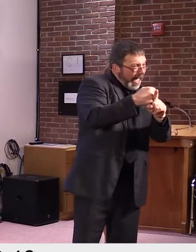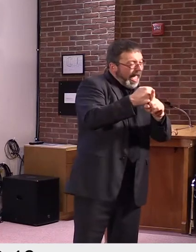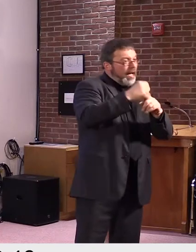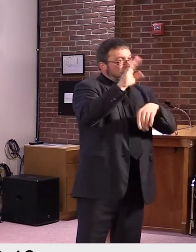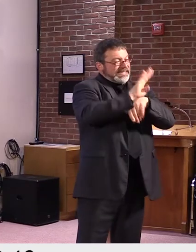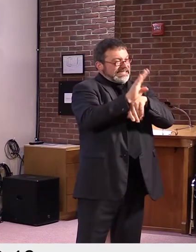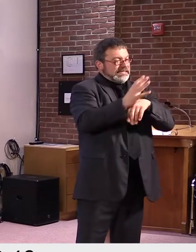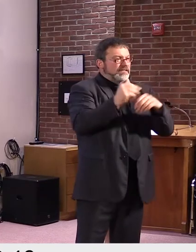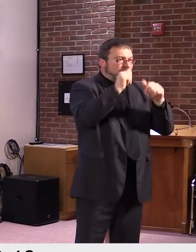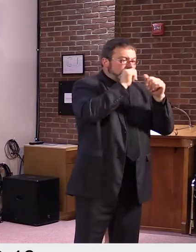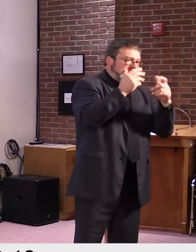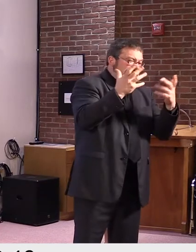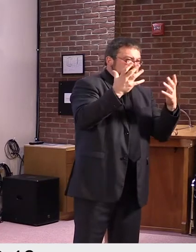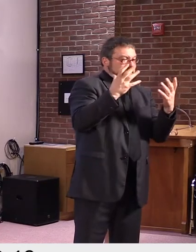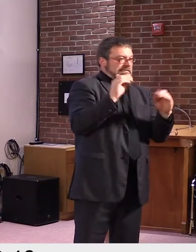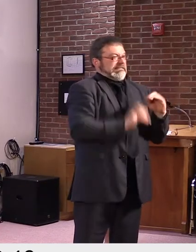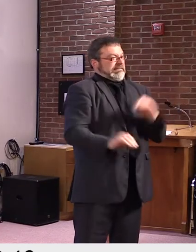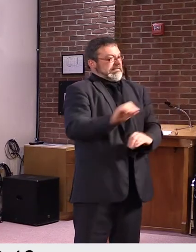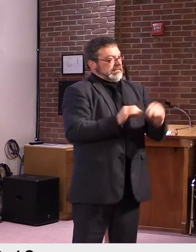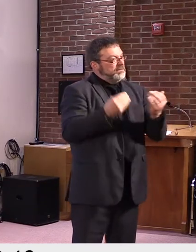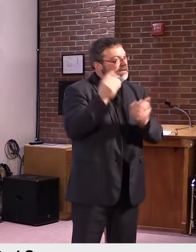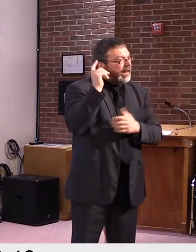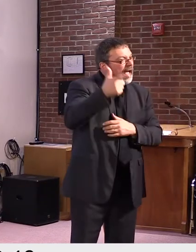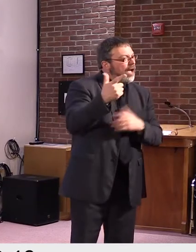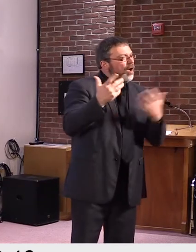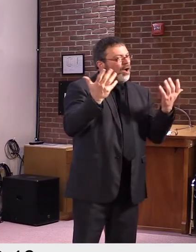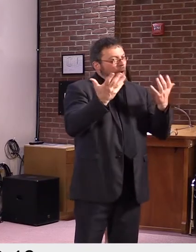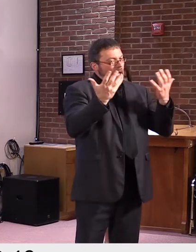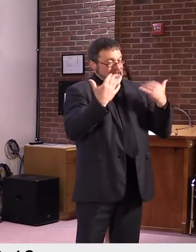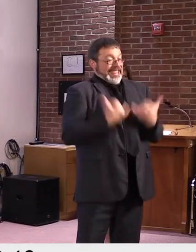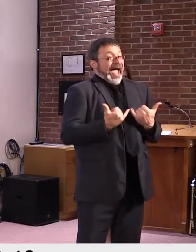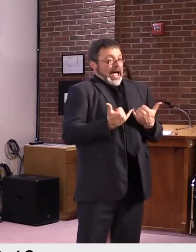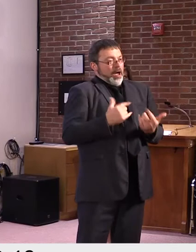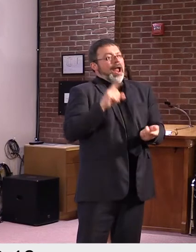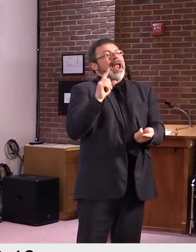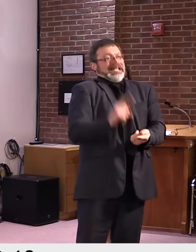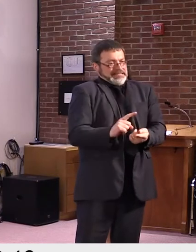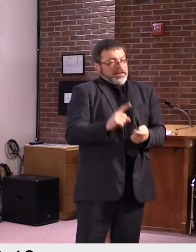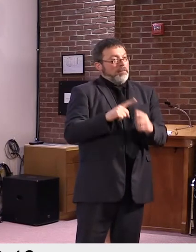at this point is that it will provide relief for employers over this